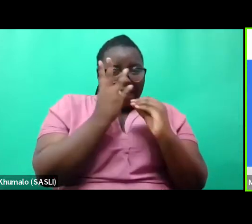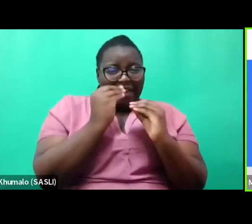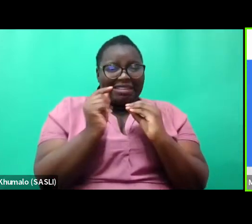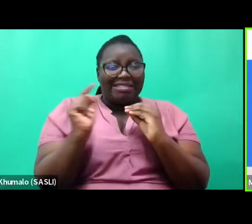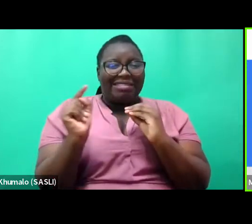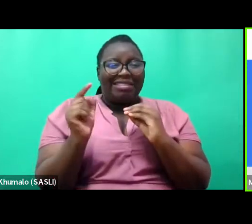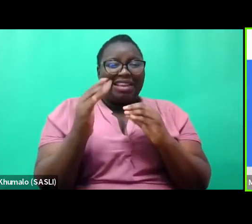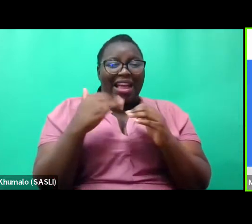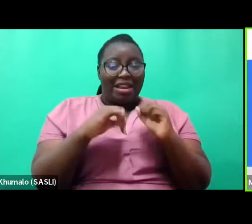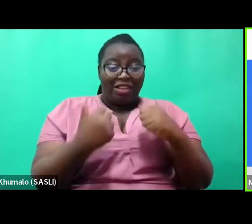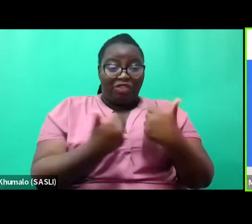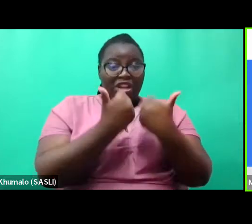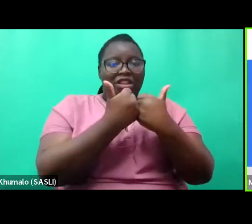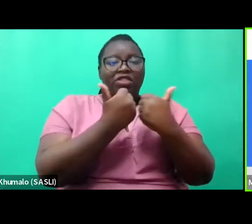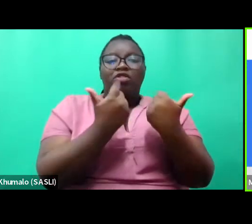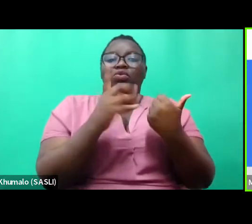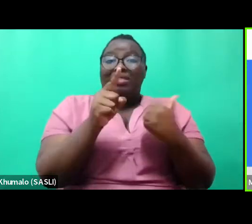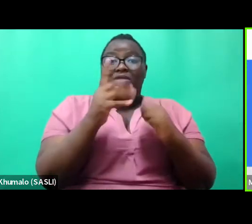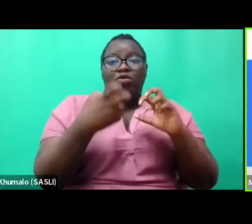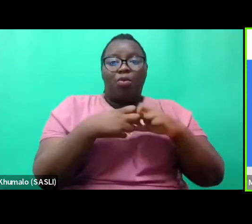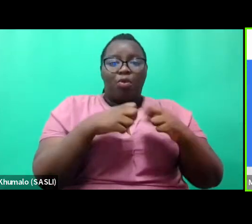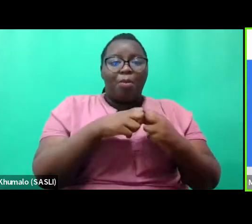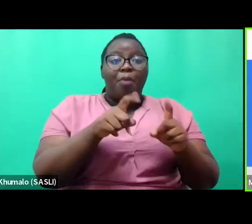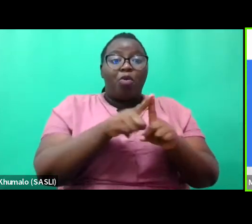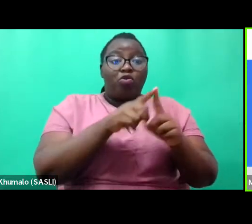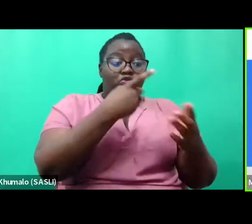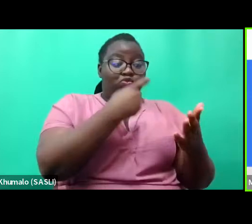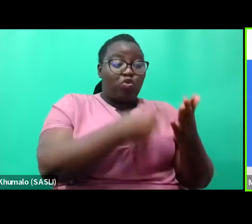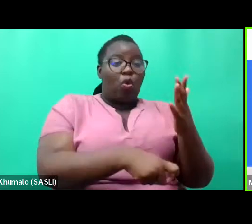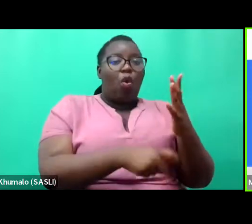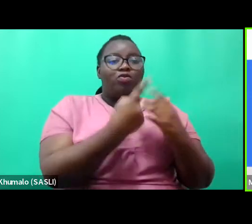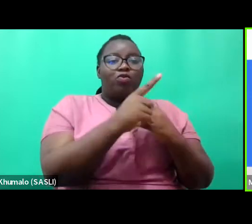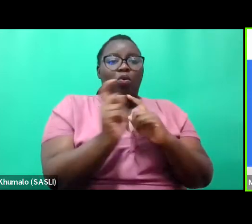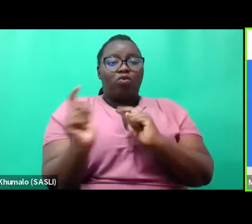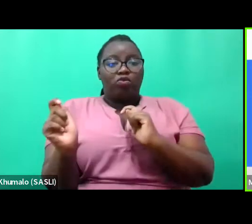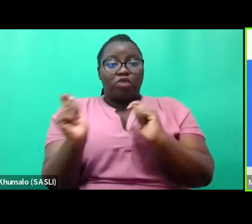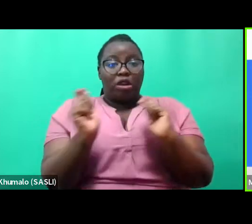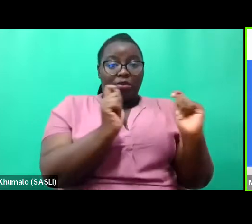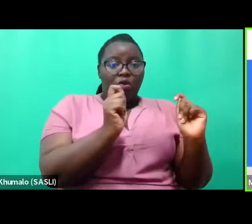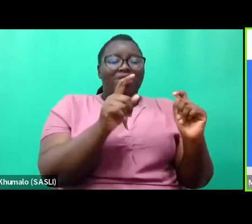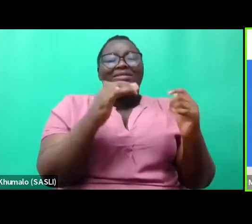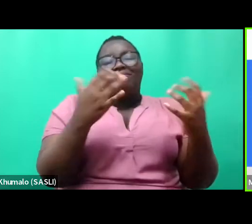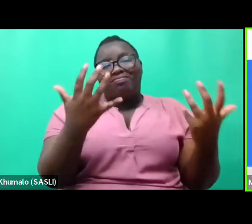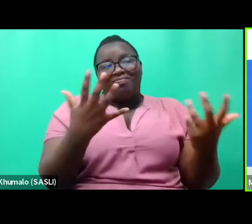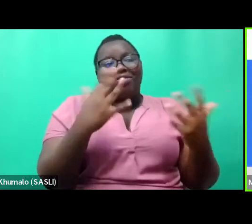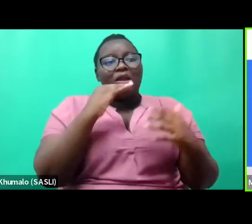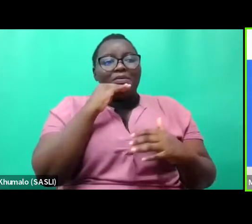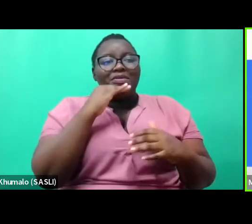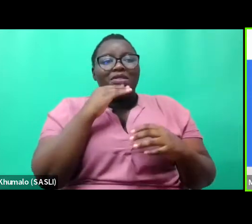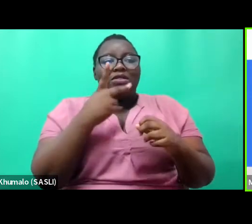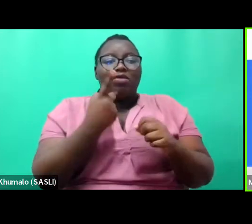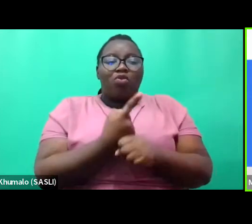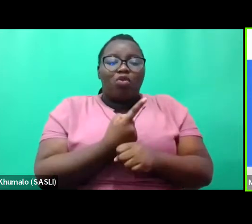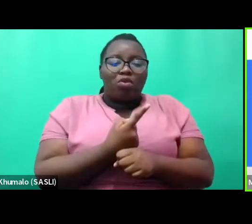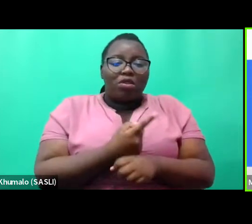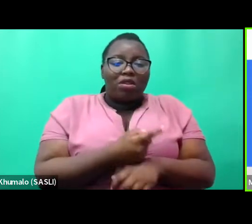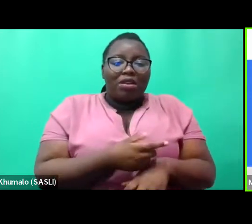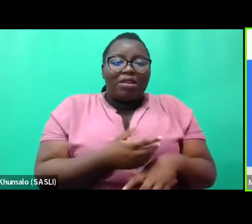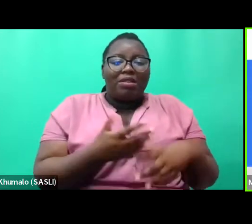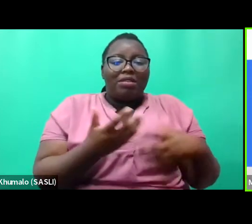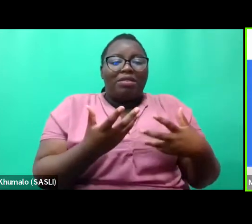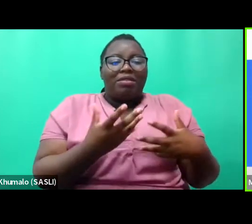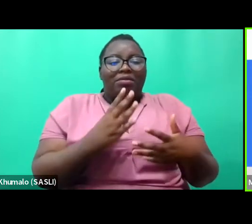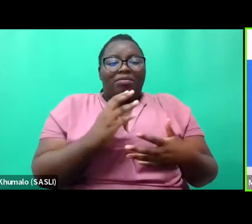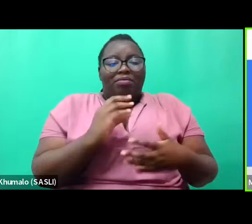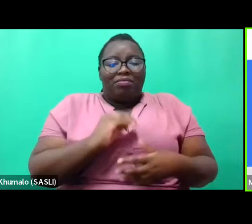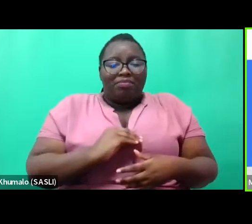as the cost of transport. So, I mean, it's always vaunted that autistics study